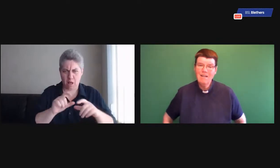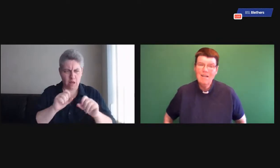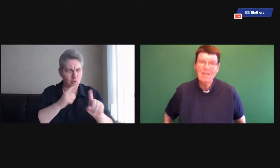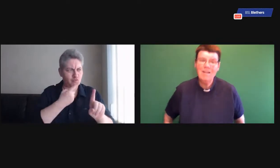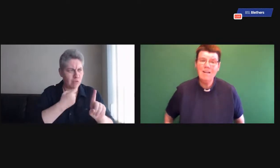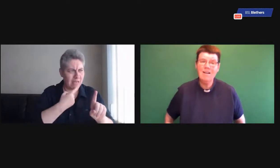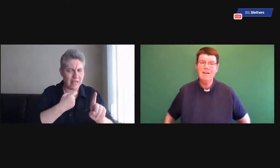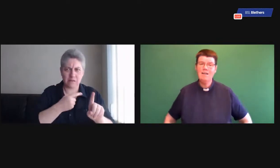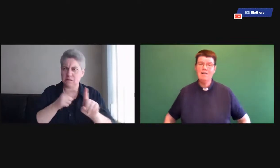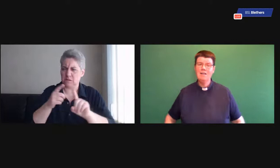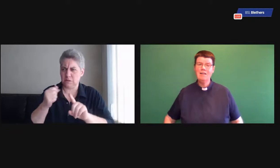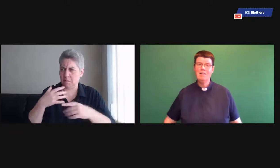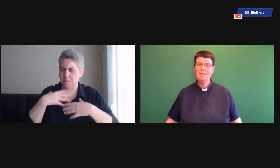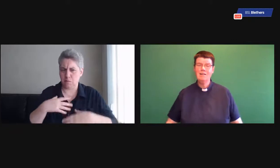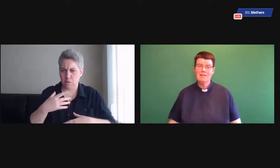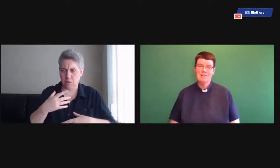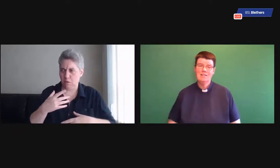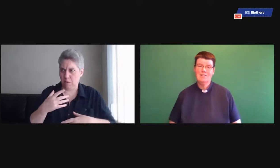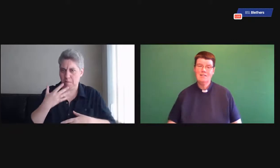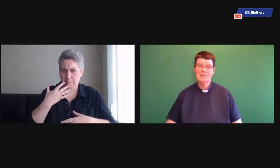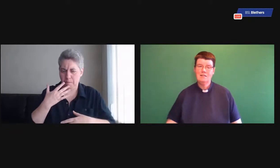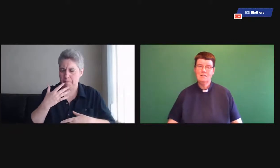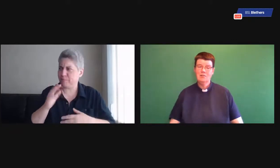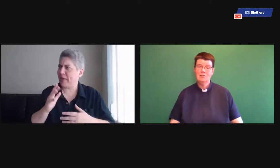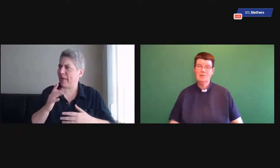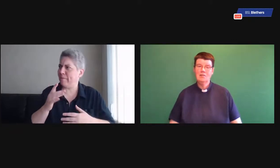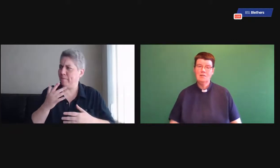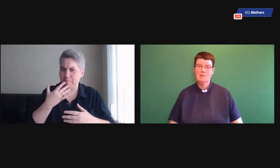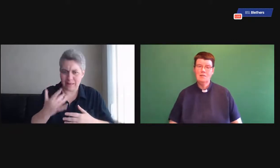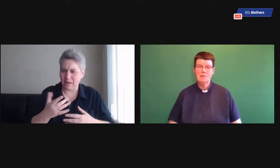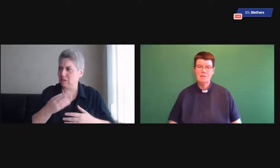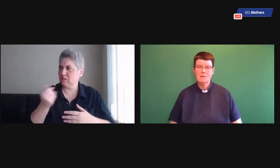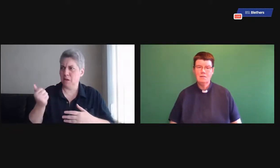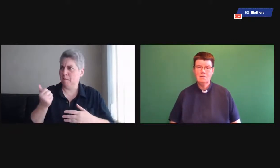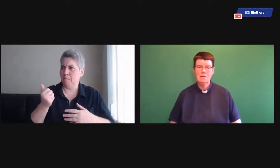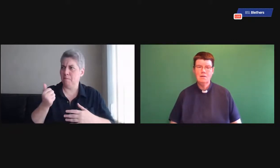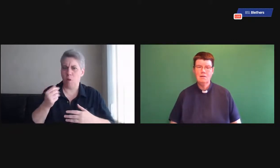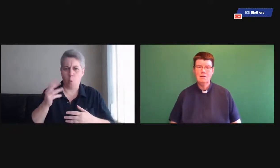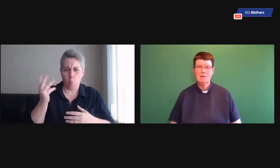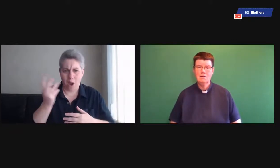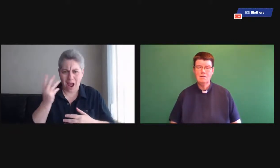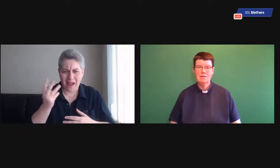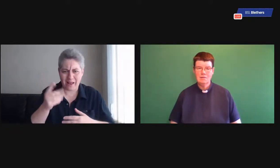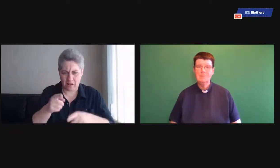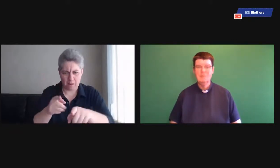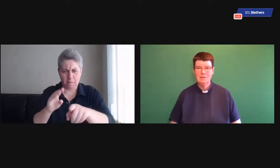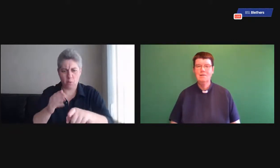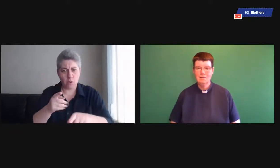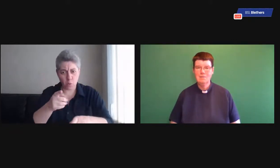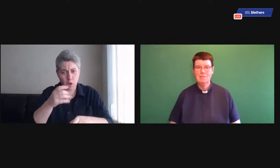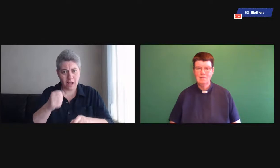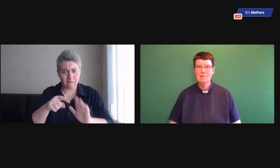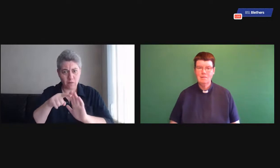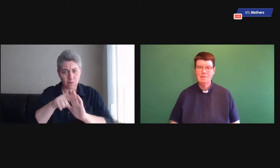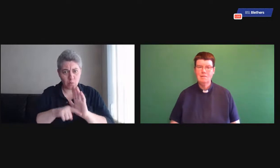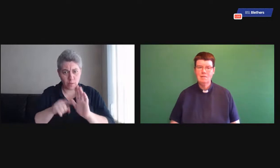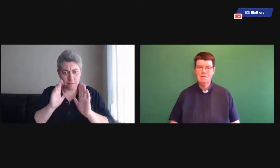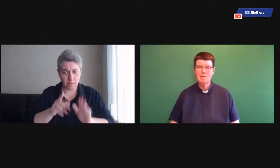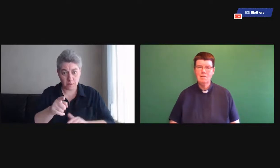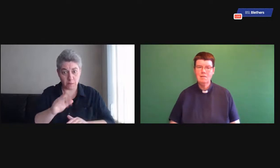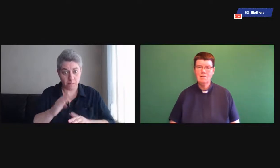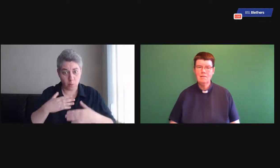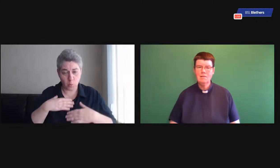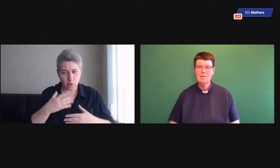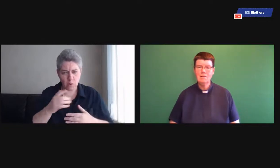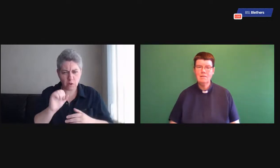to sort of rank, if you like. And I've seen it in ministers, they've got red, pink, purple, wine, and